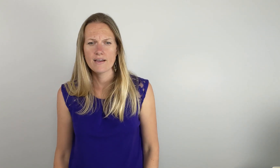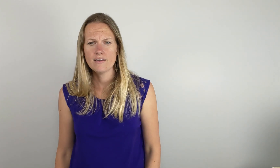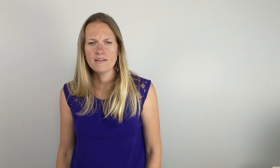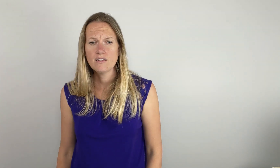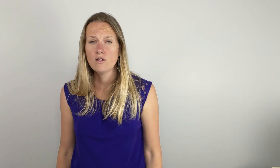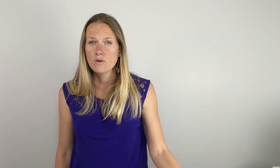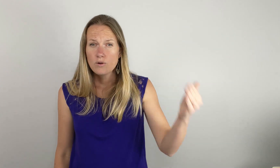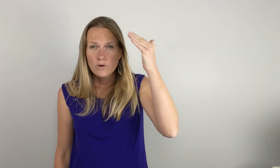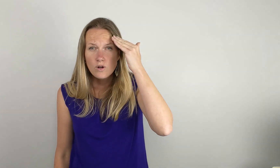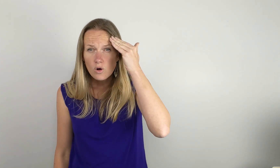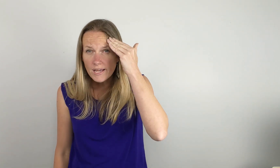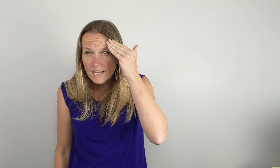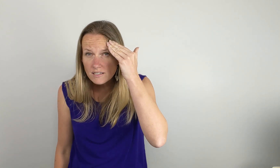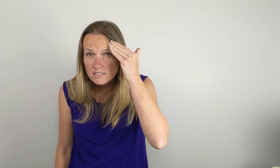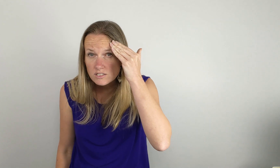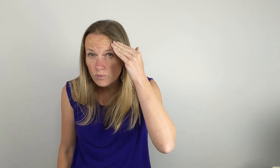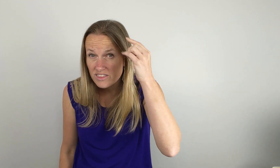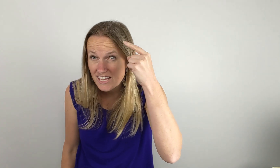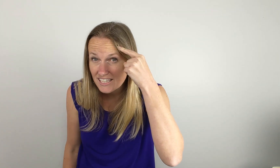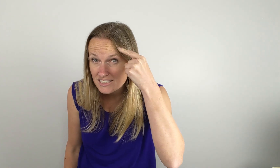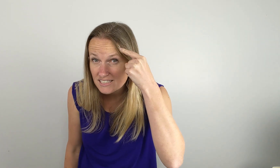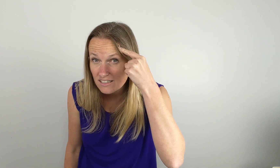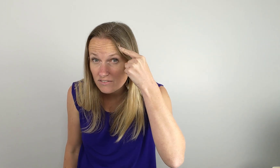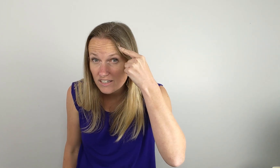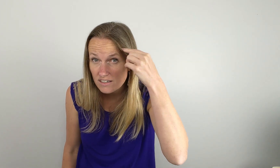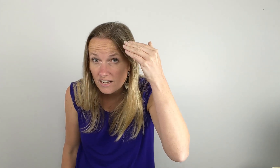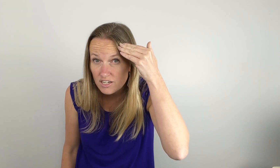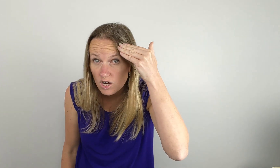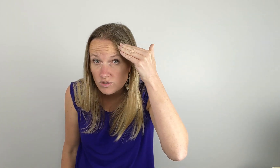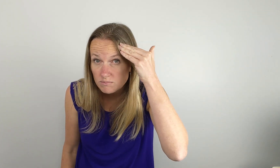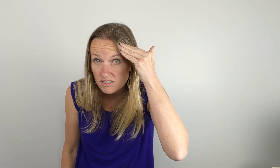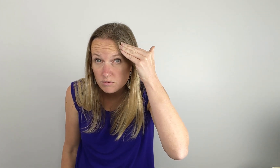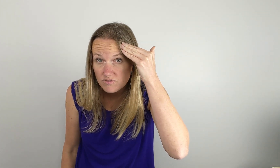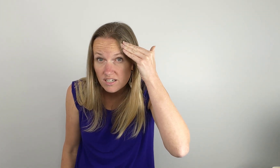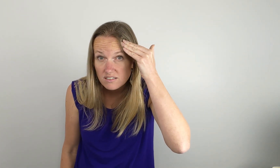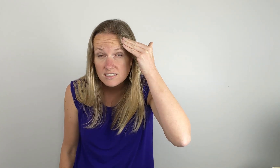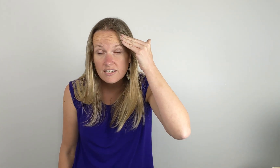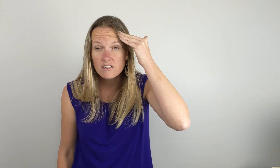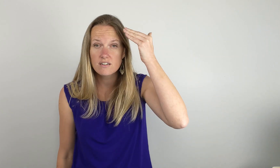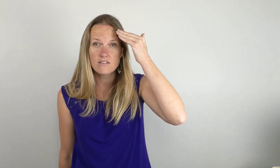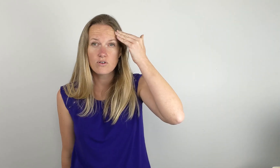okay? Knowing, so think is a single finger and know is multiple fingers at your